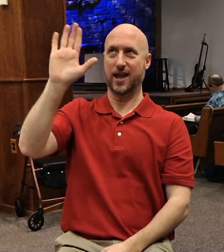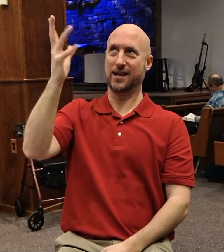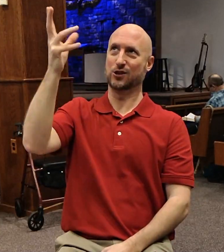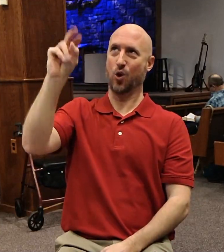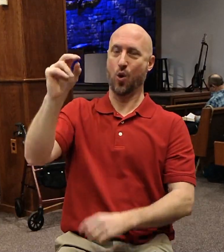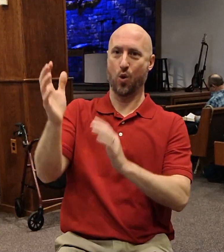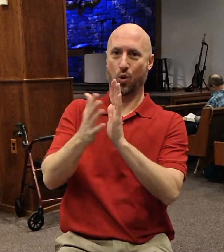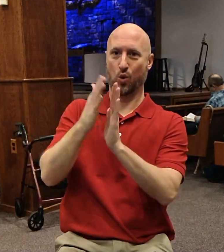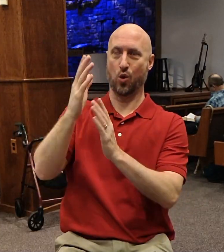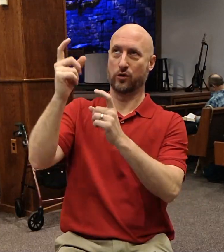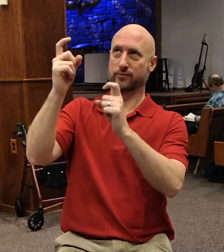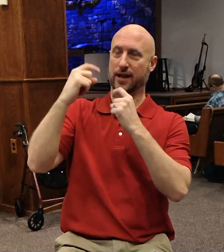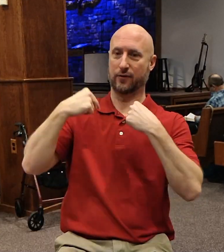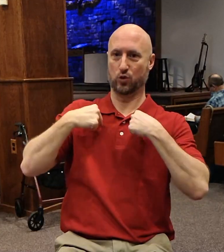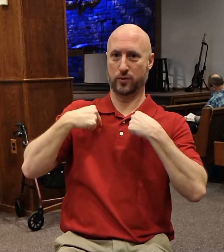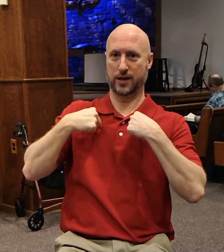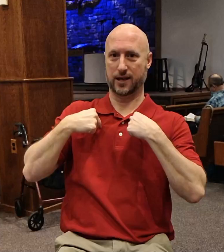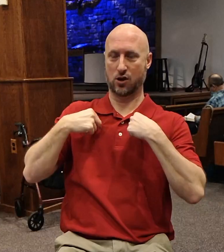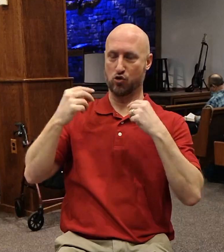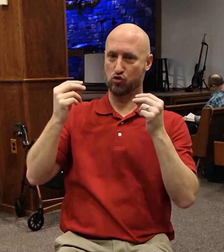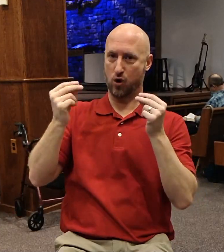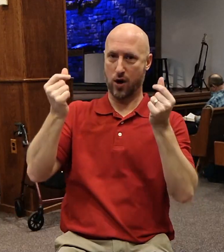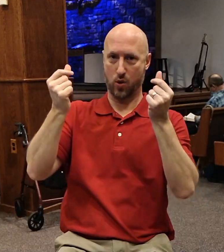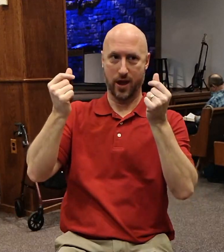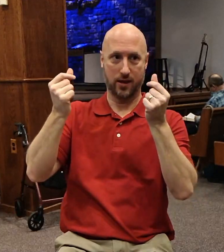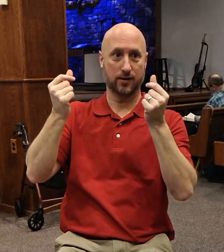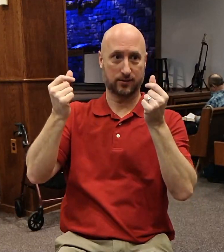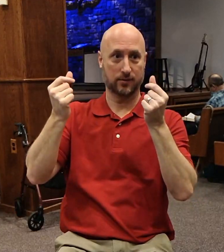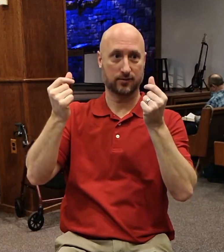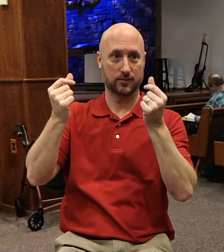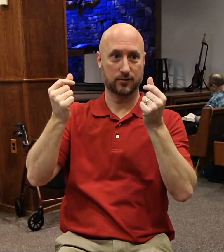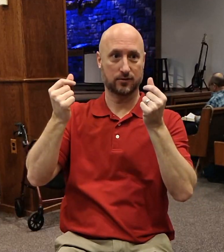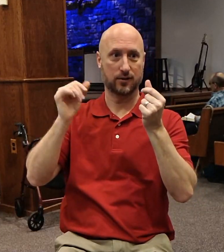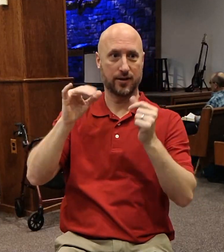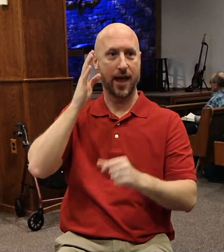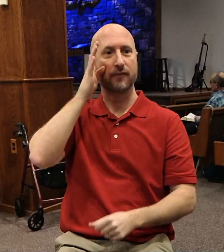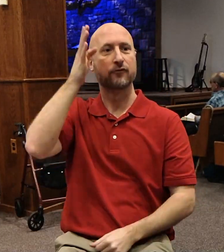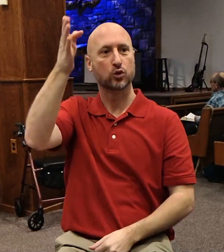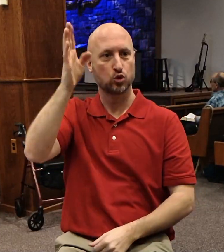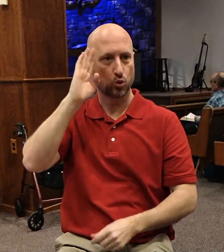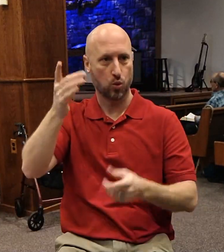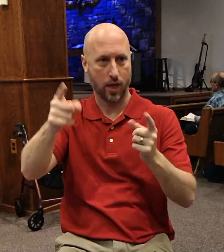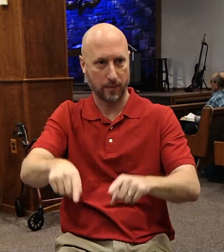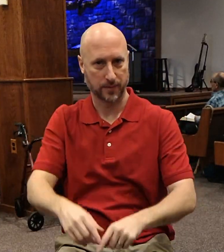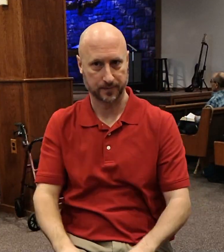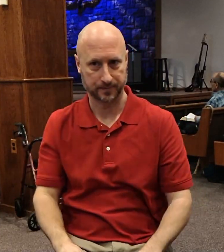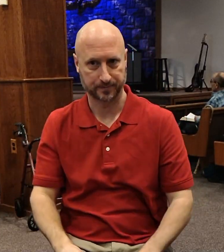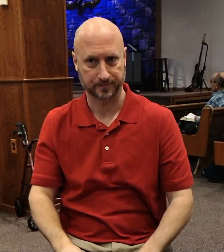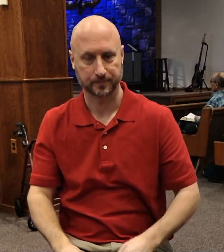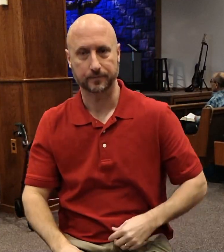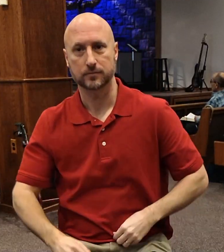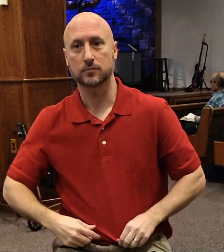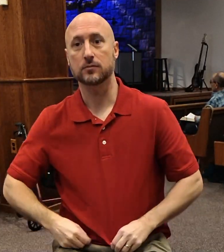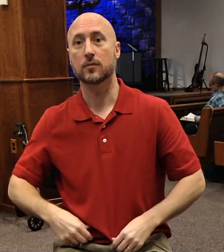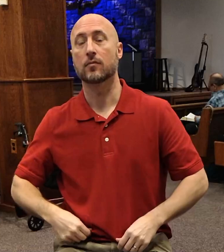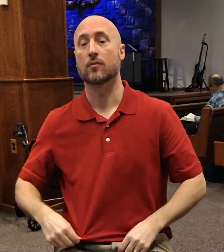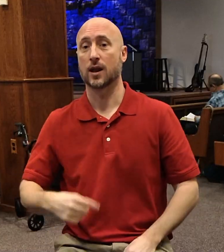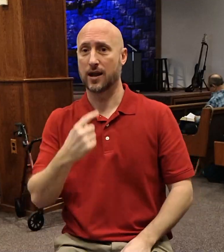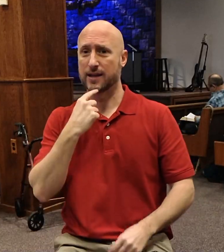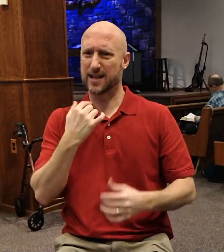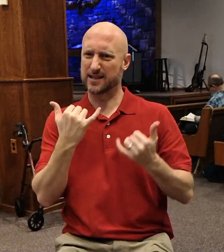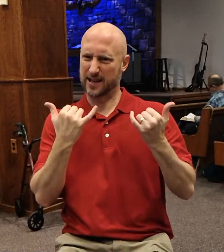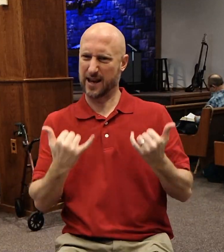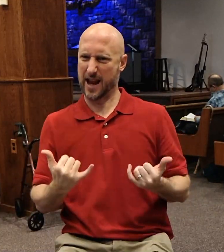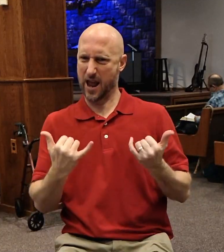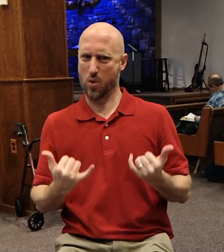himself, and shall straightway glorify, future tense again. It says now. It's